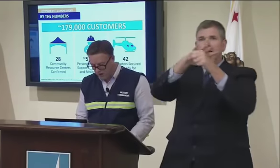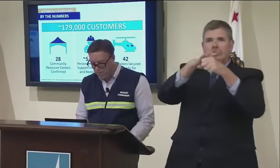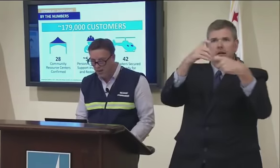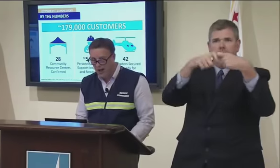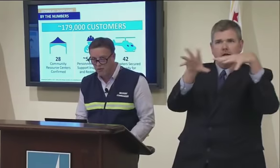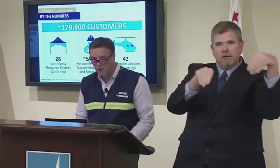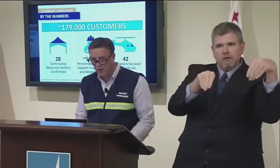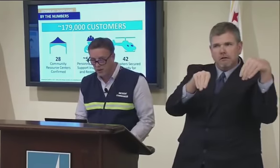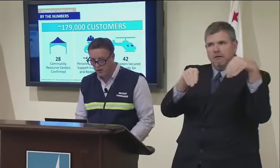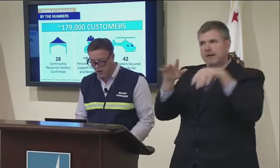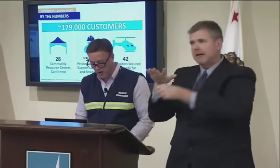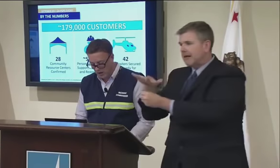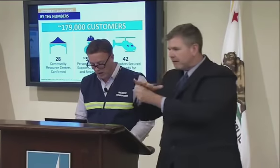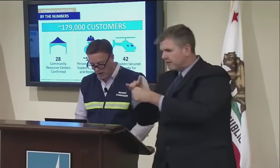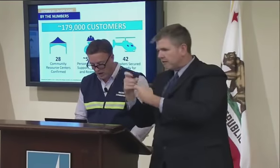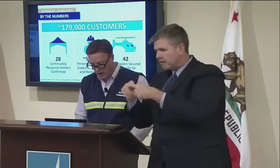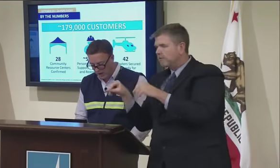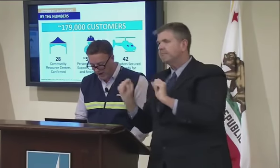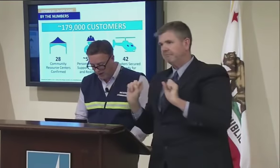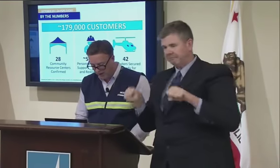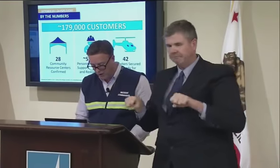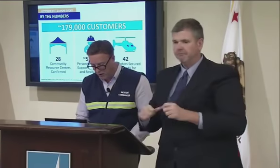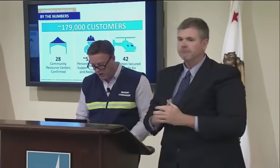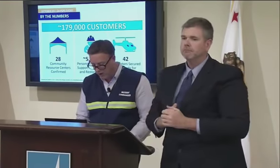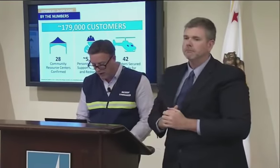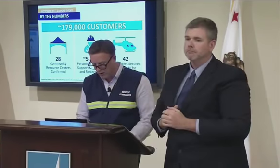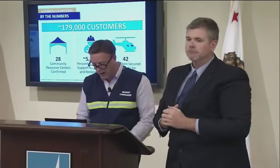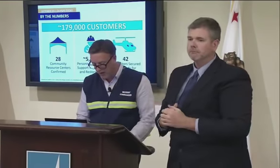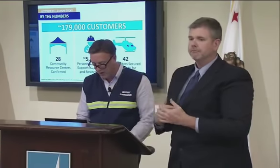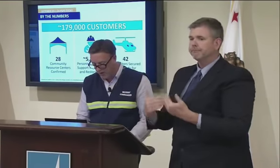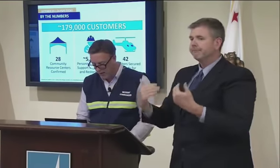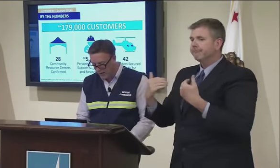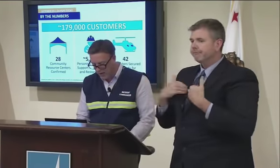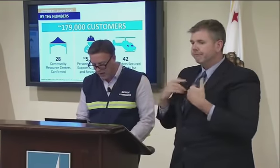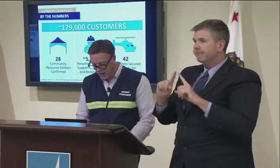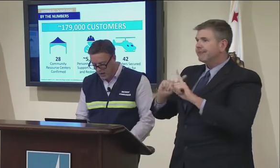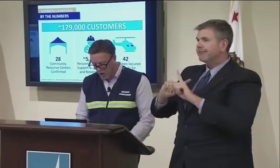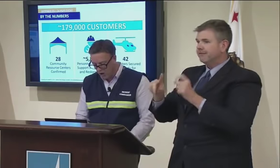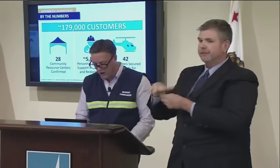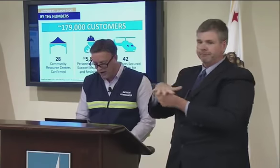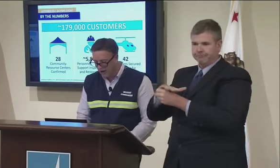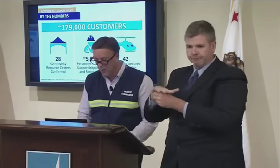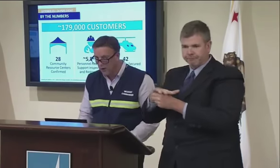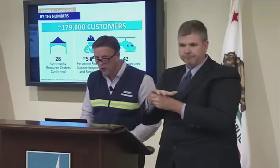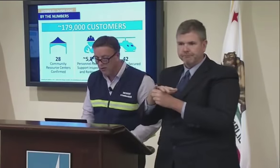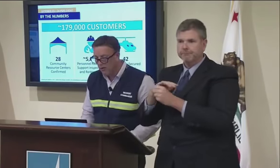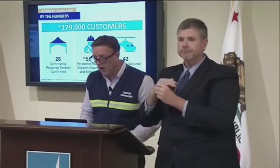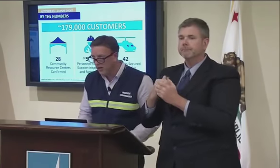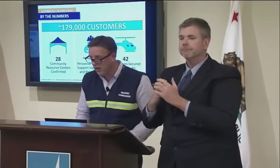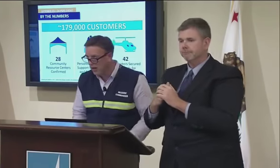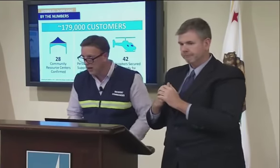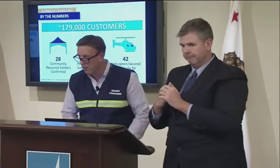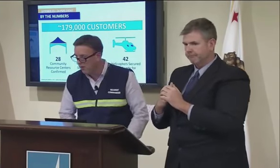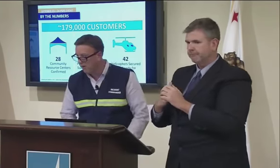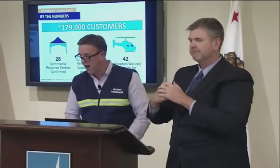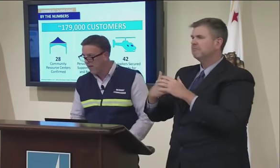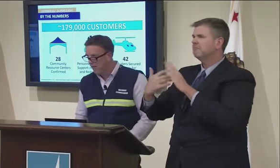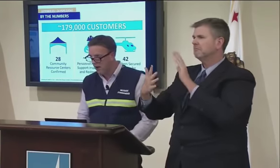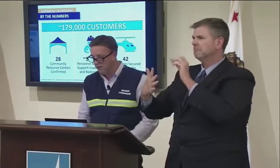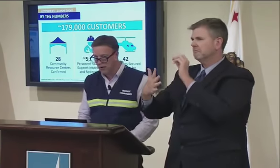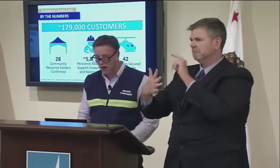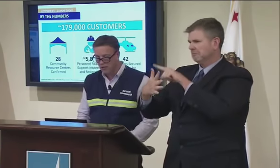Placerville, Calistoga, and Grass Valley. altogether, slightly